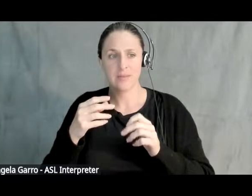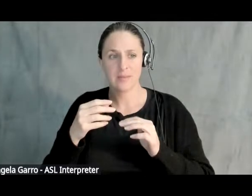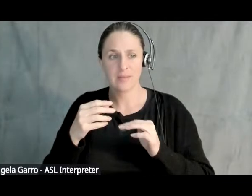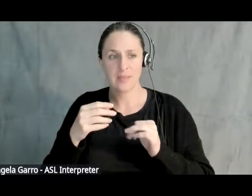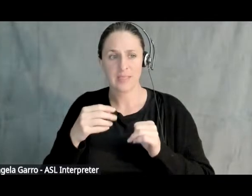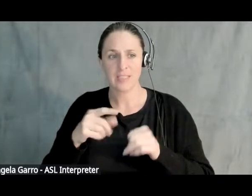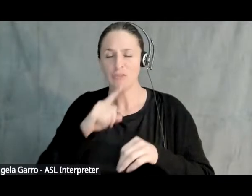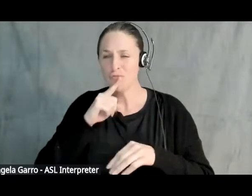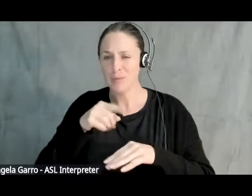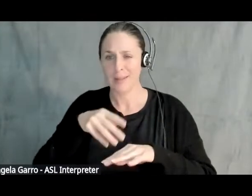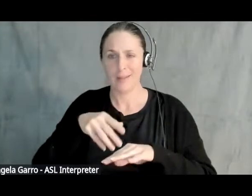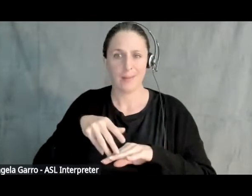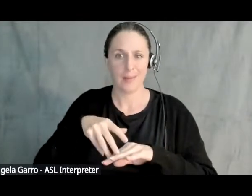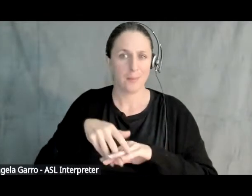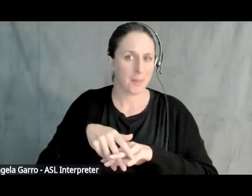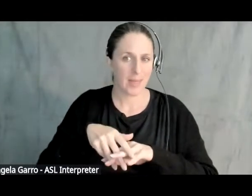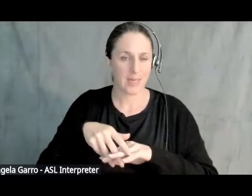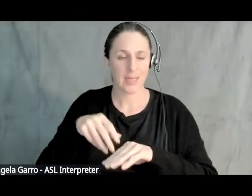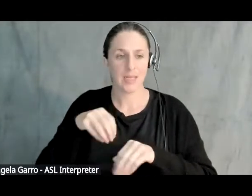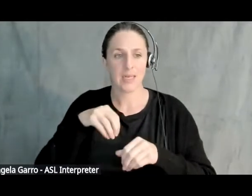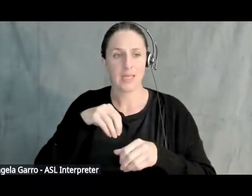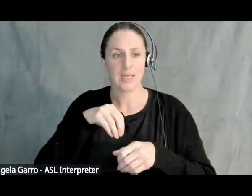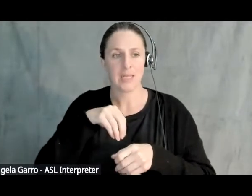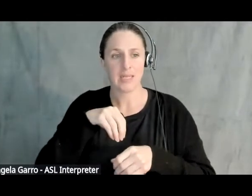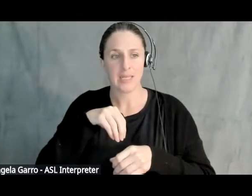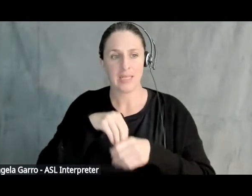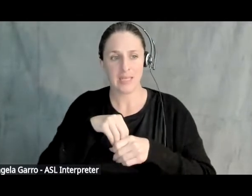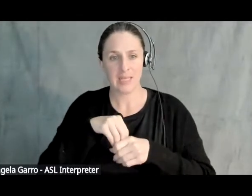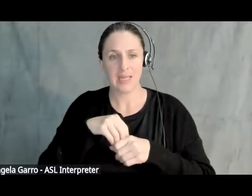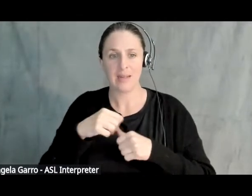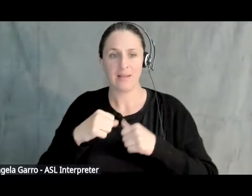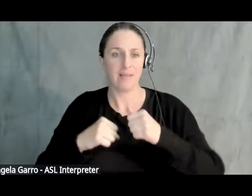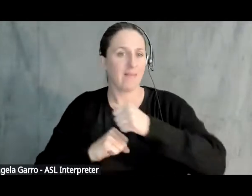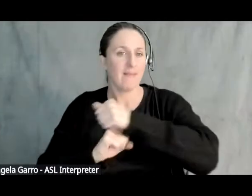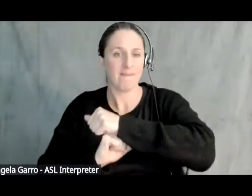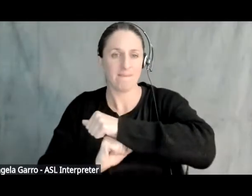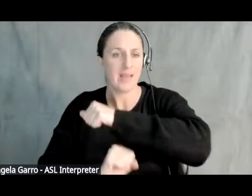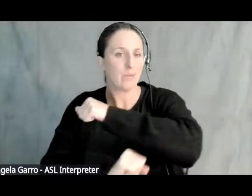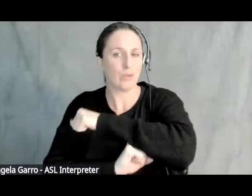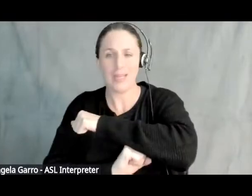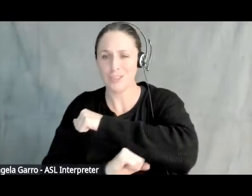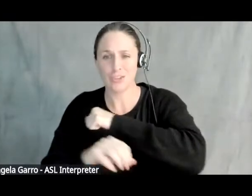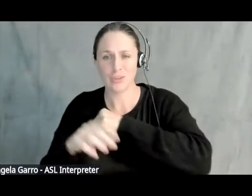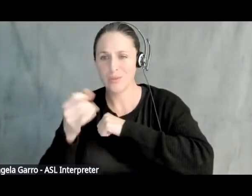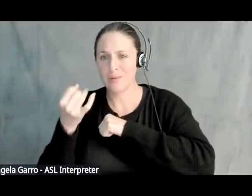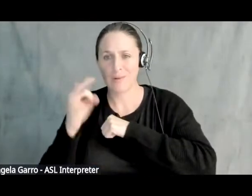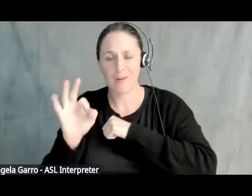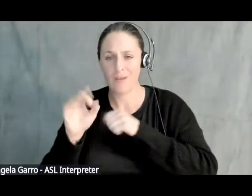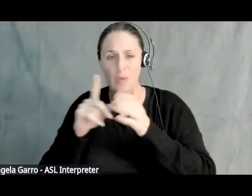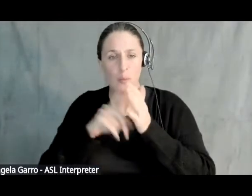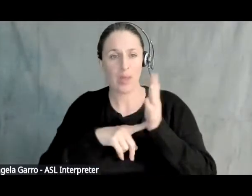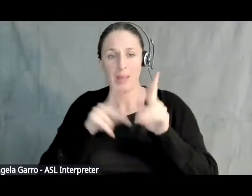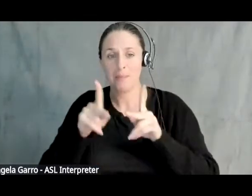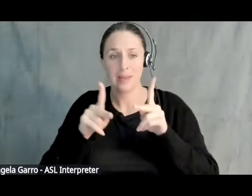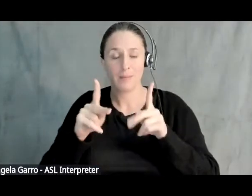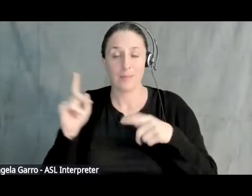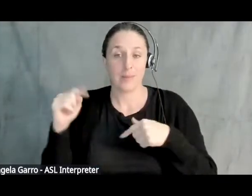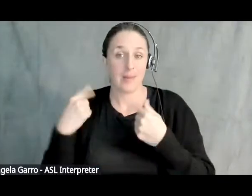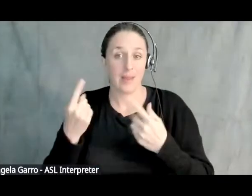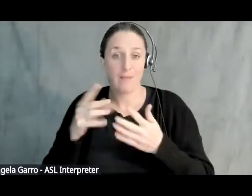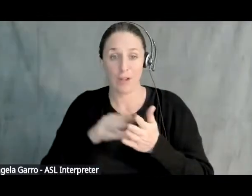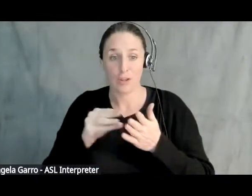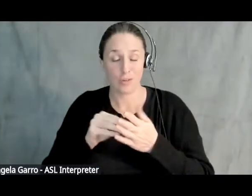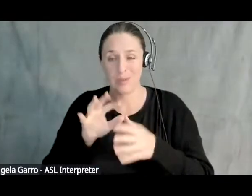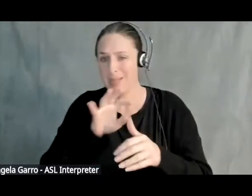embedded kind of in the just the foundation of what people have learned and kind of been used